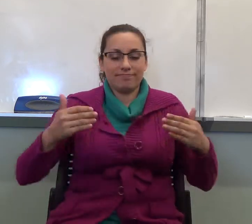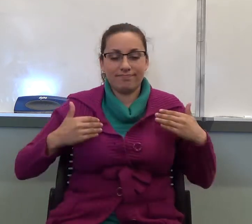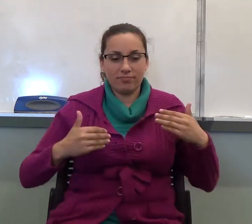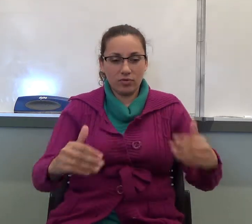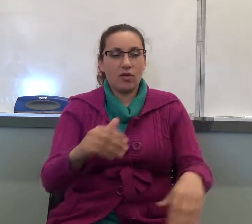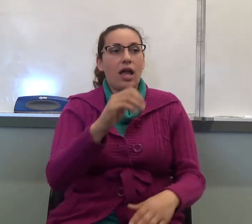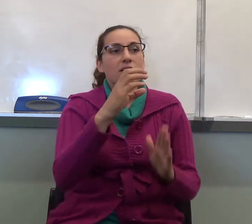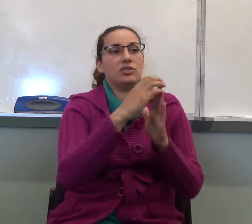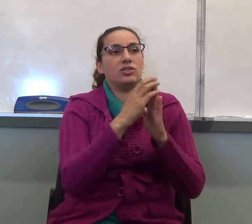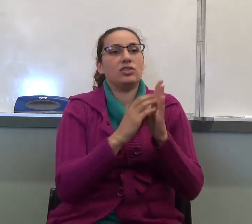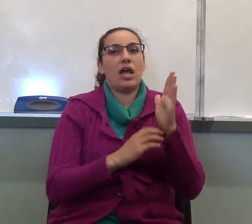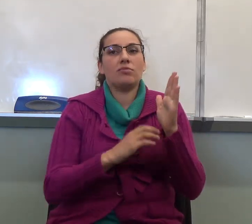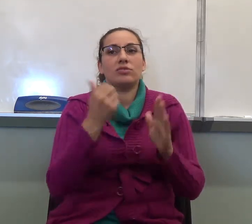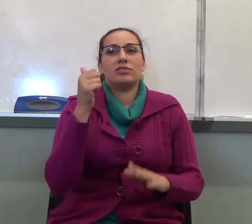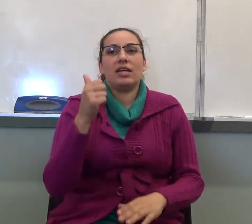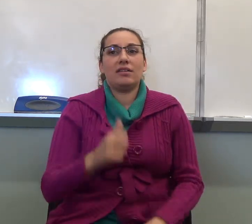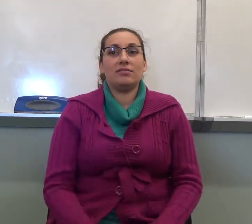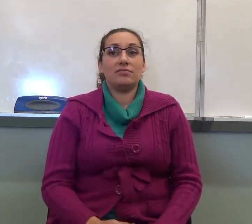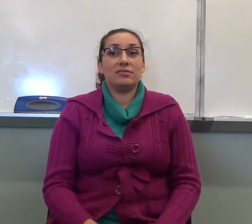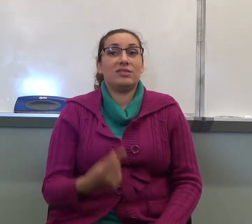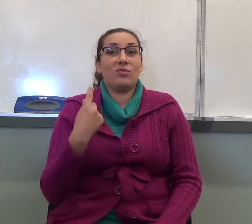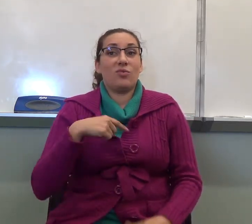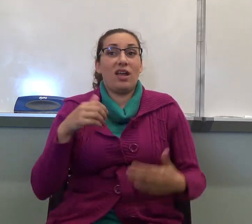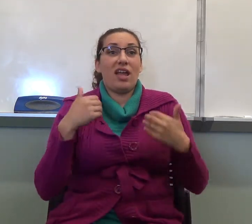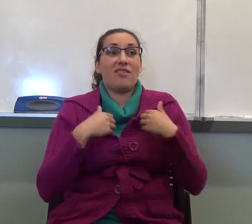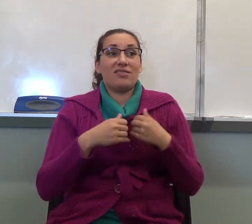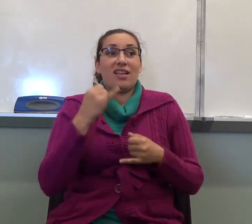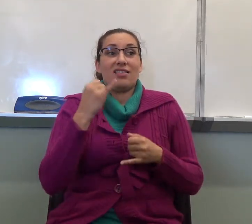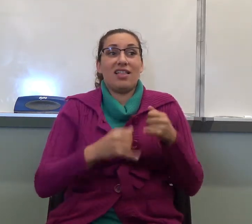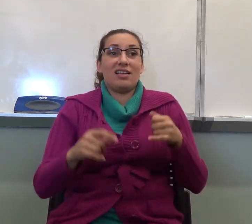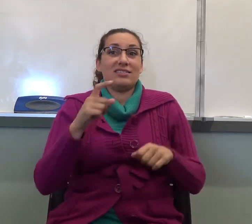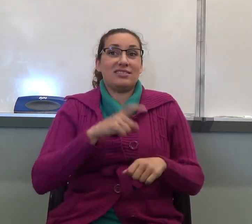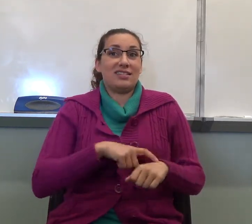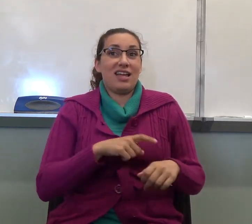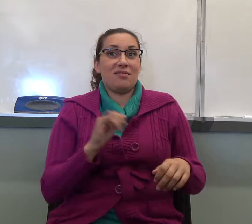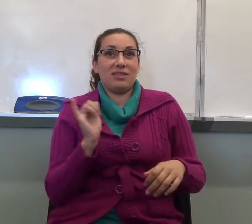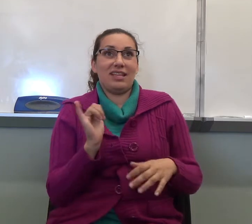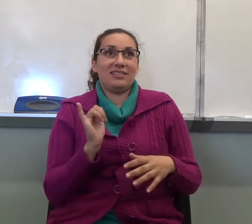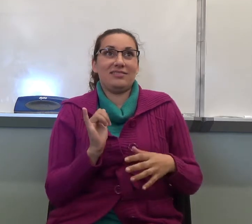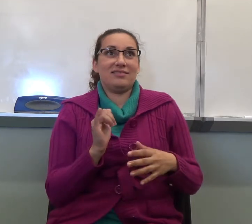Well, we're headed toward the last time around the track here.